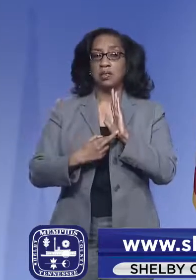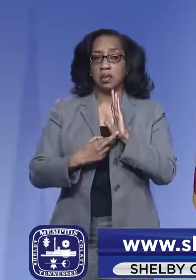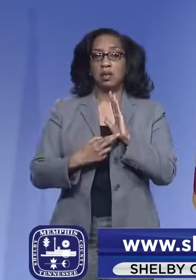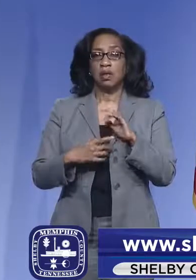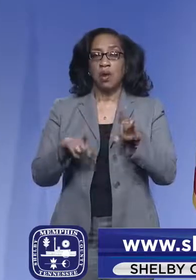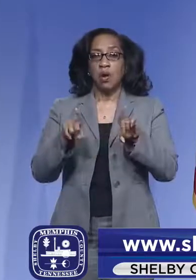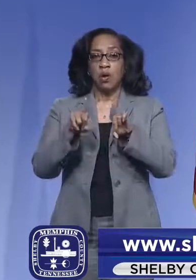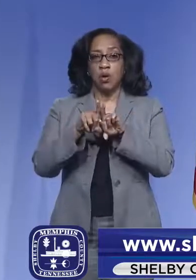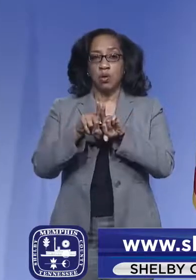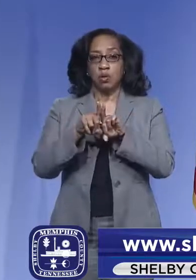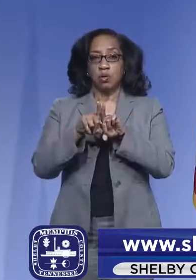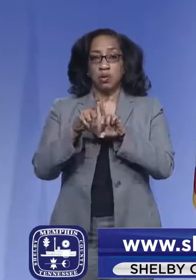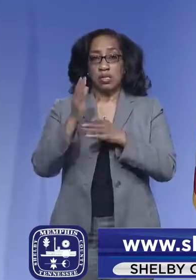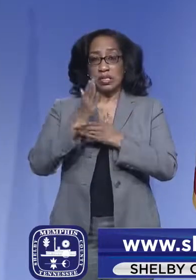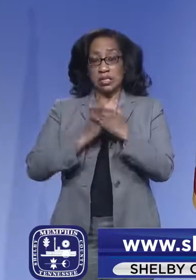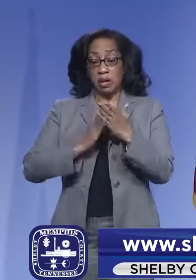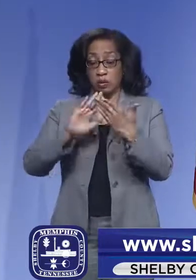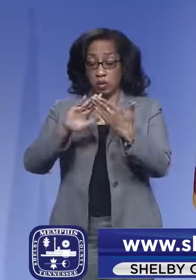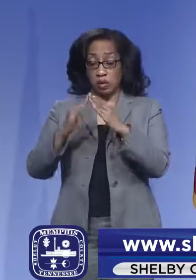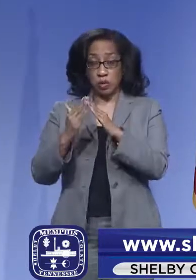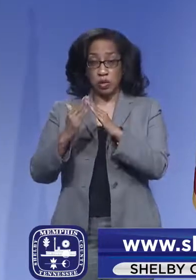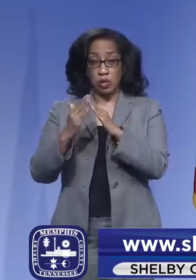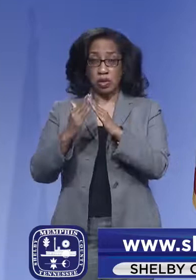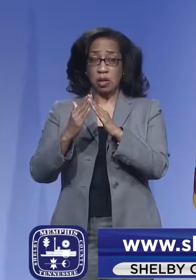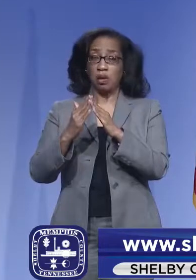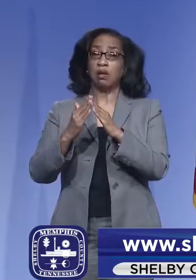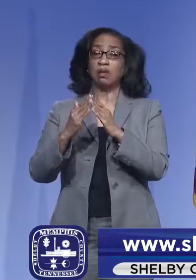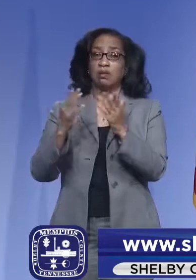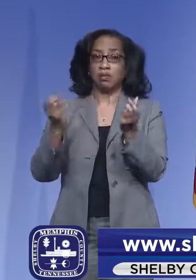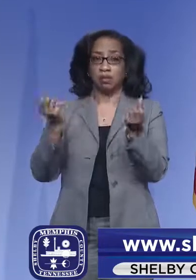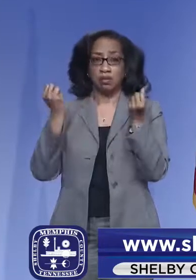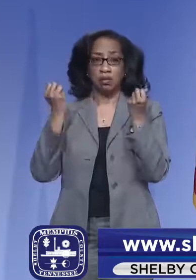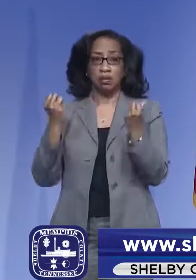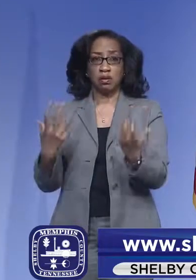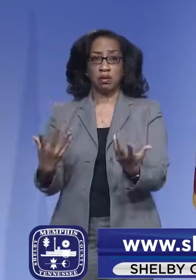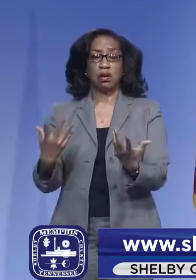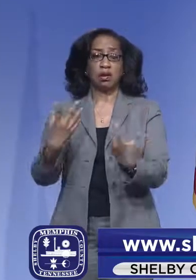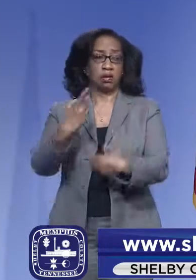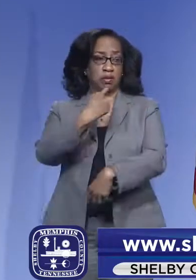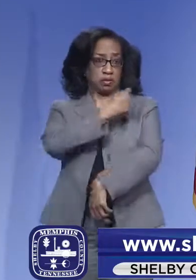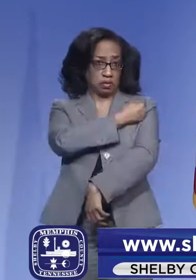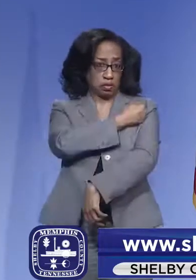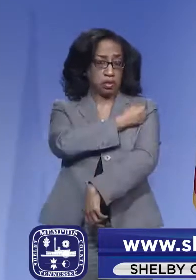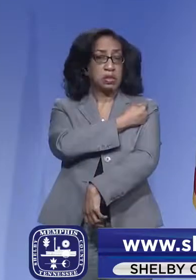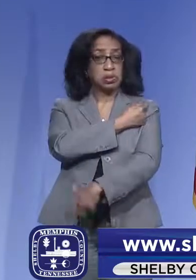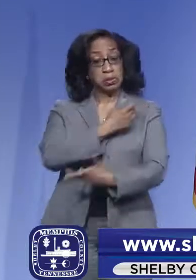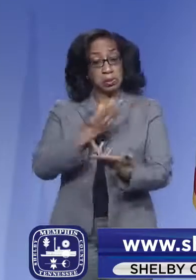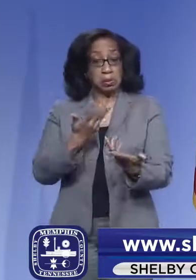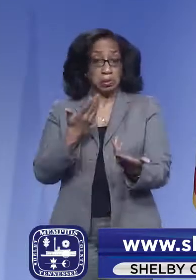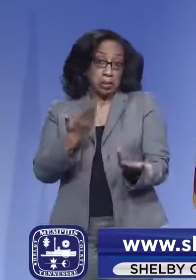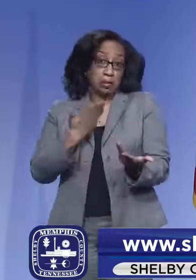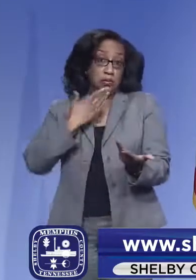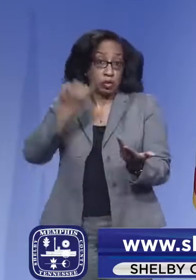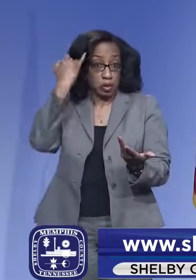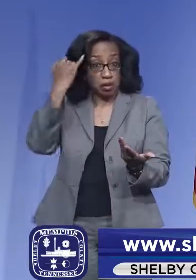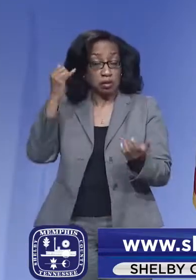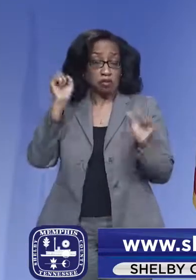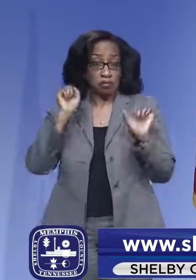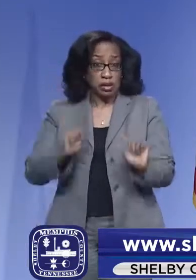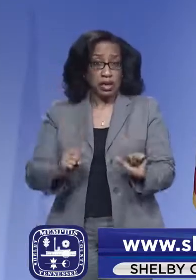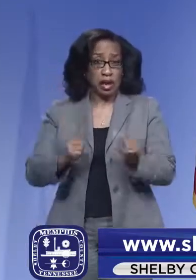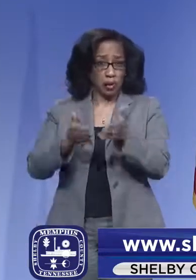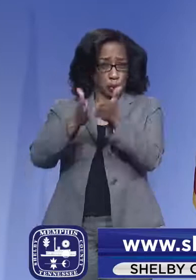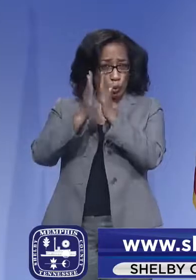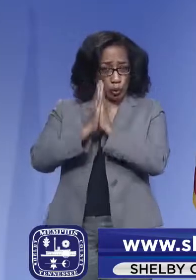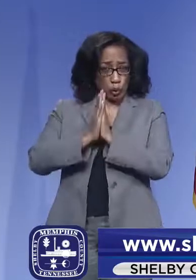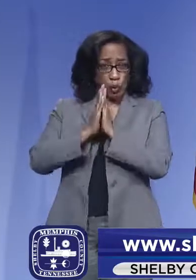clear that in some communities where they have a very high level of vaccination, that it's probably reasonable for people to request that. But